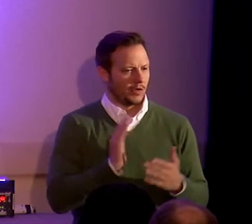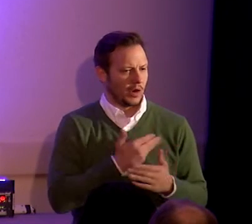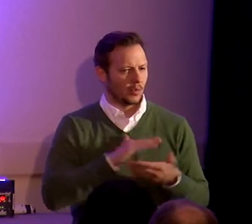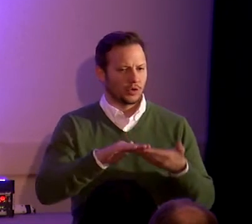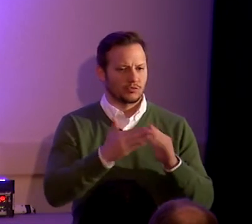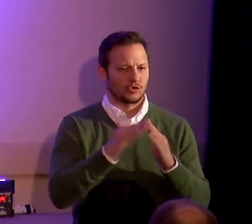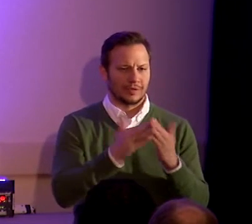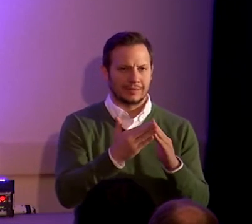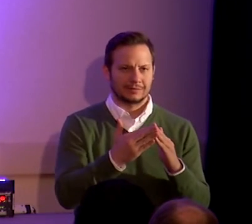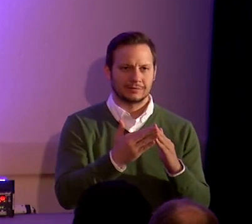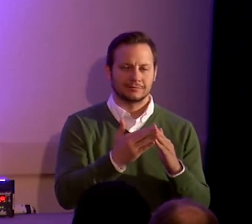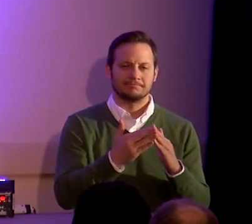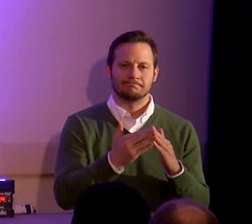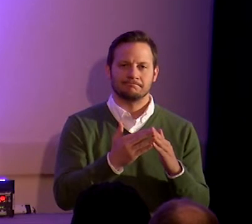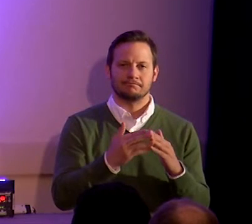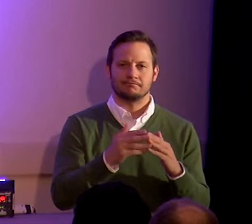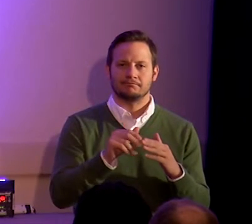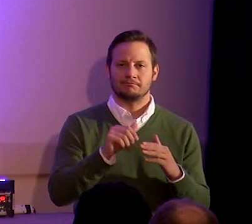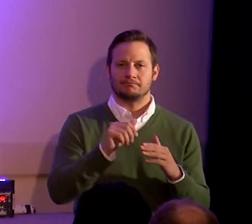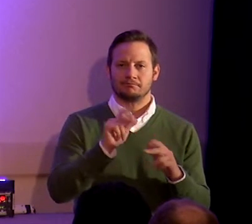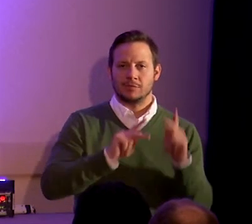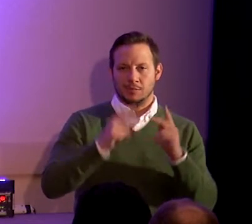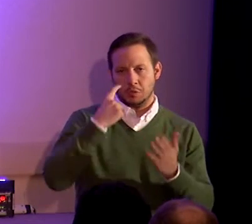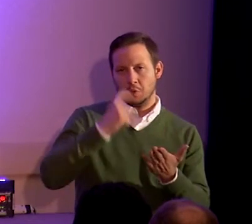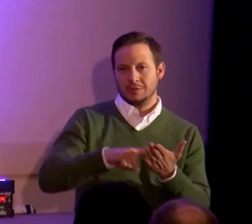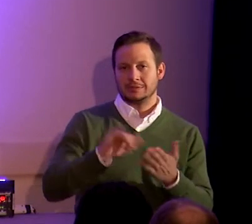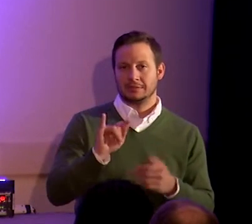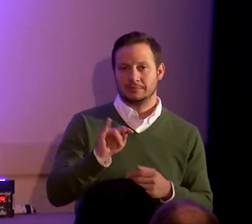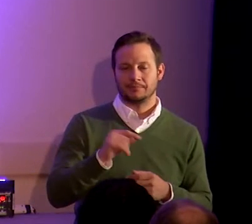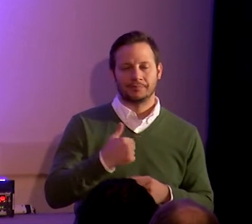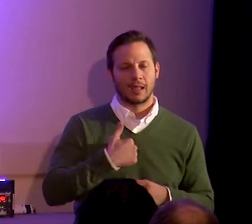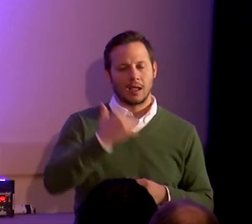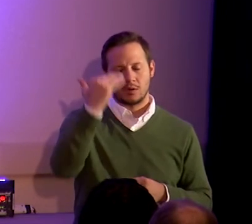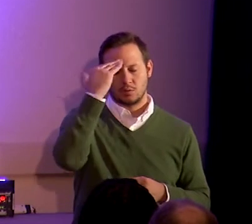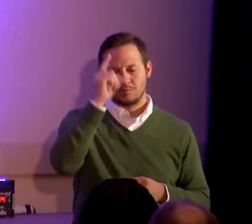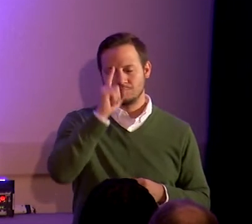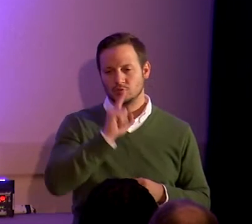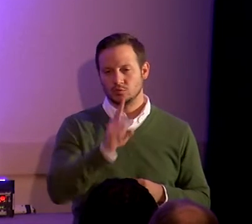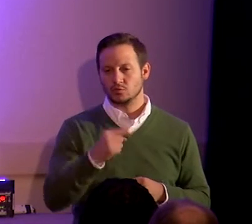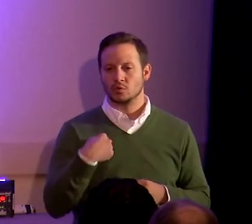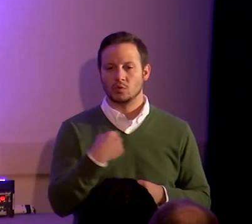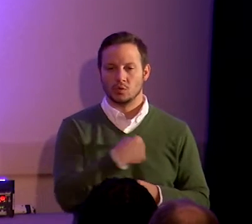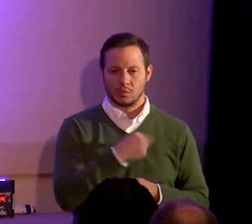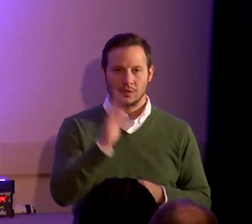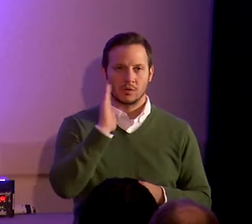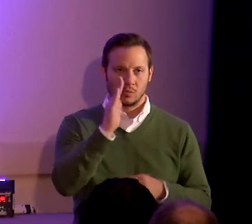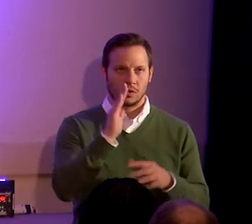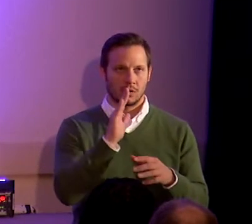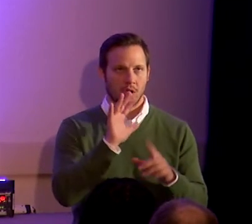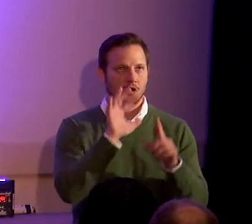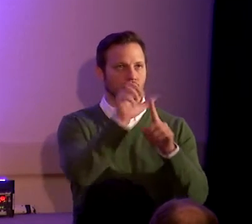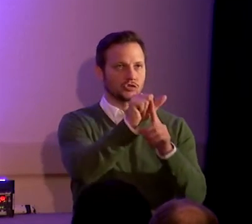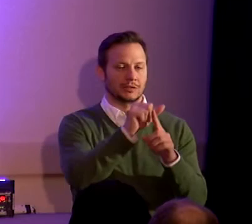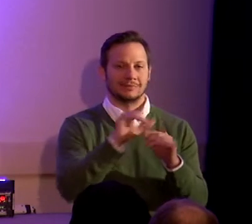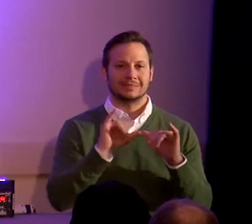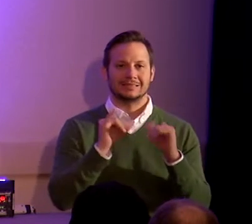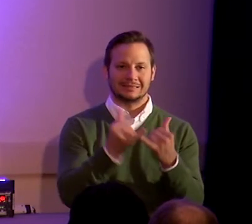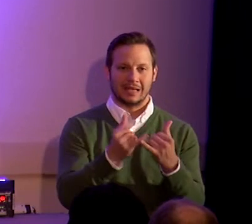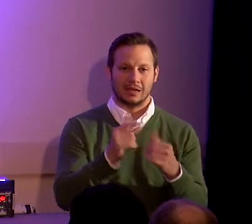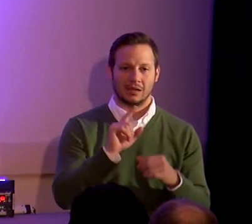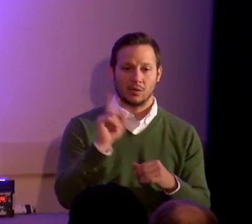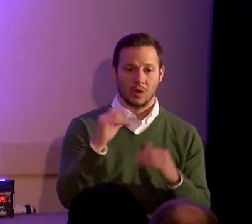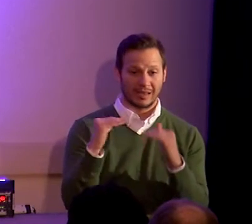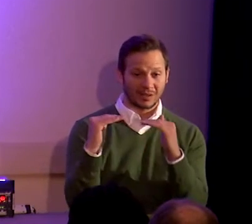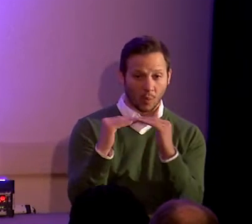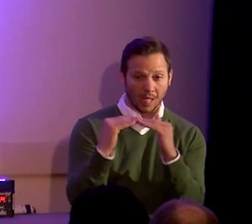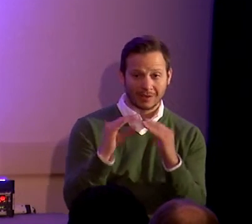longer unnoticed. I'm absolutely certain that we are going to achieve the kind of society in which equality and worth are no